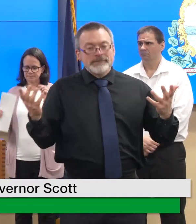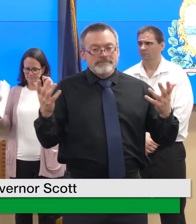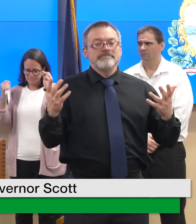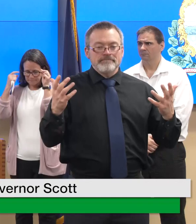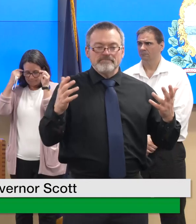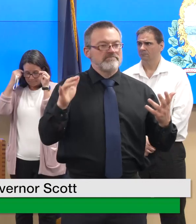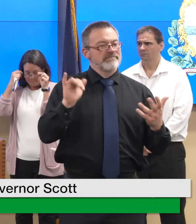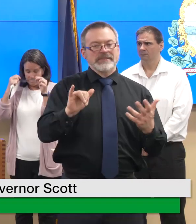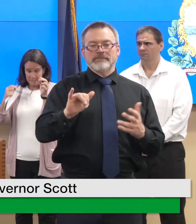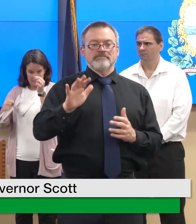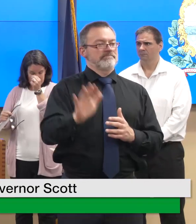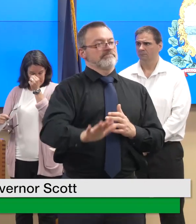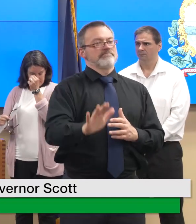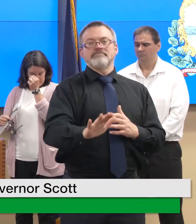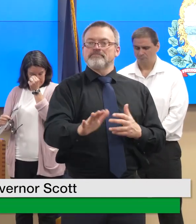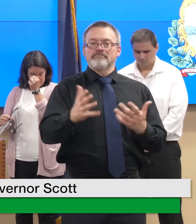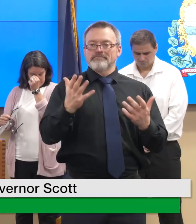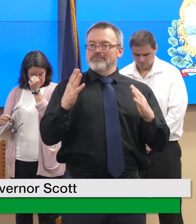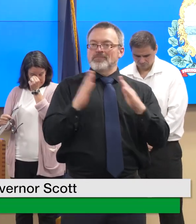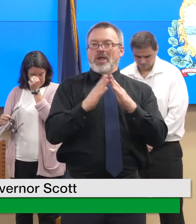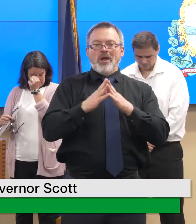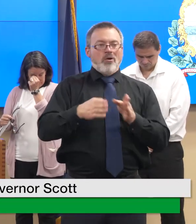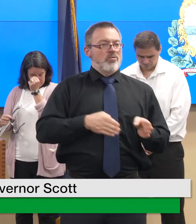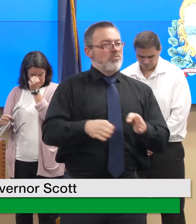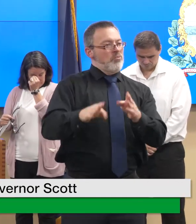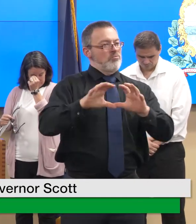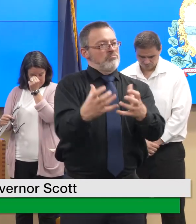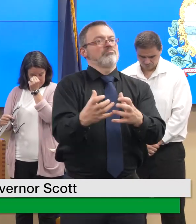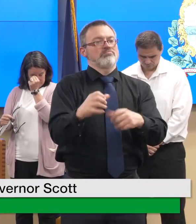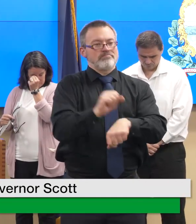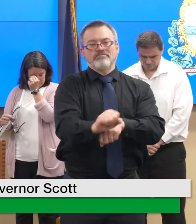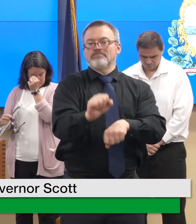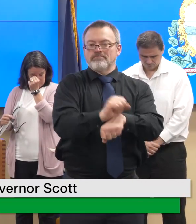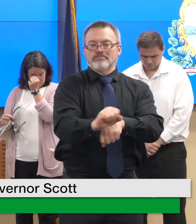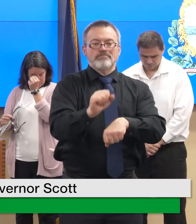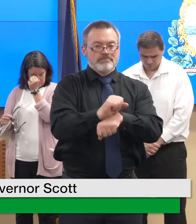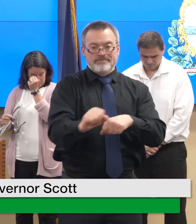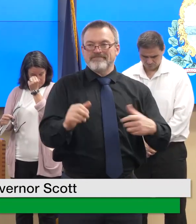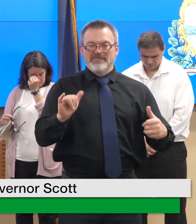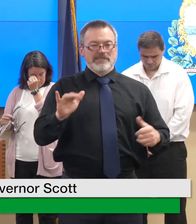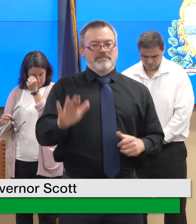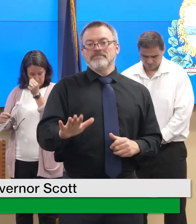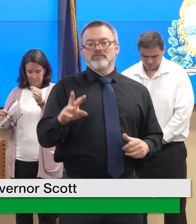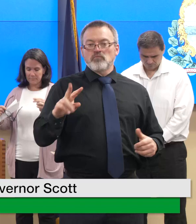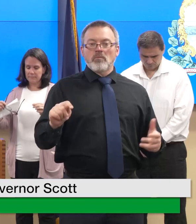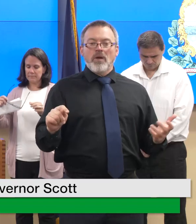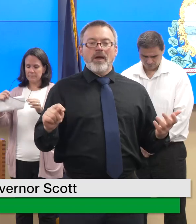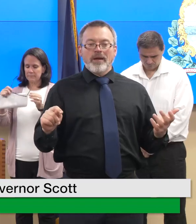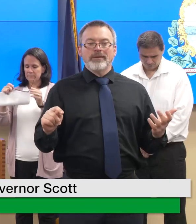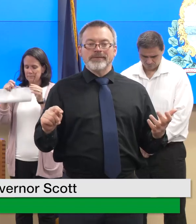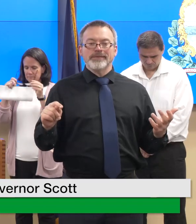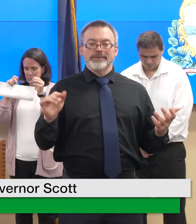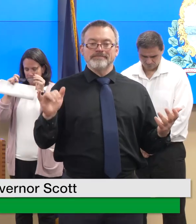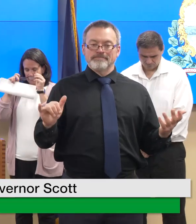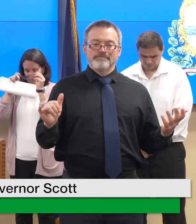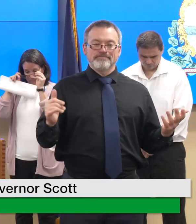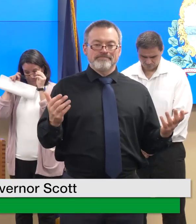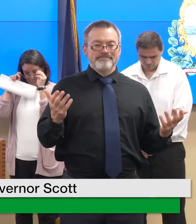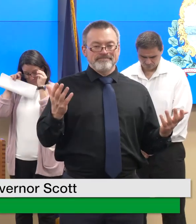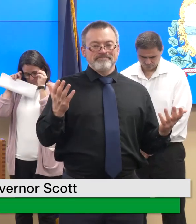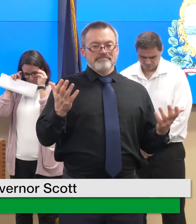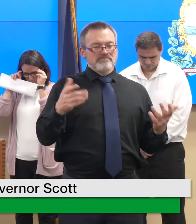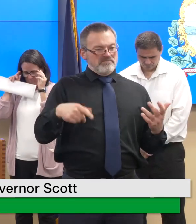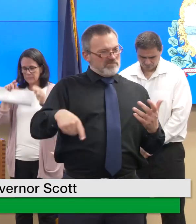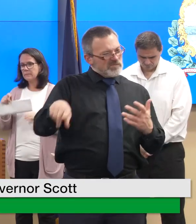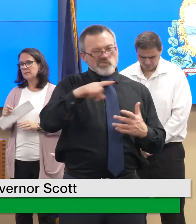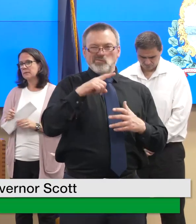is part of their lives, and I think it makes Vermont even more special. Because, again,